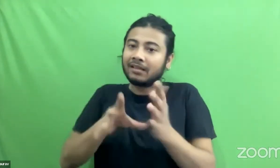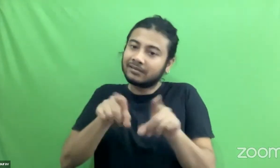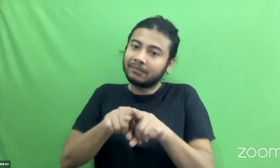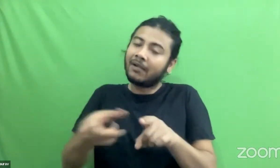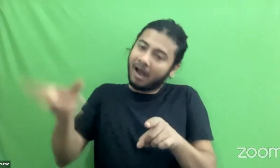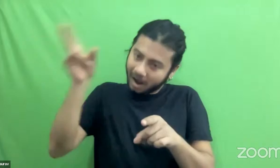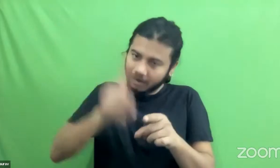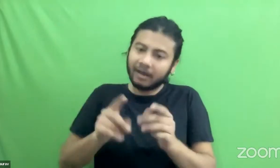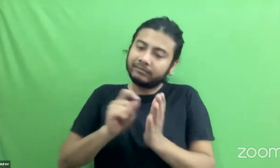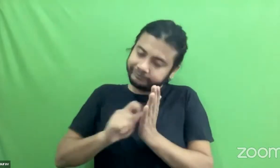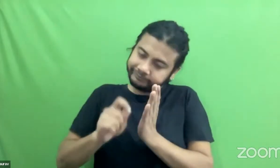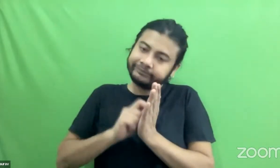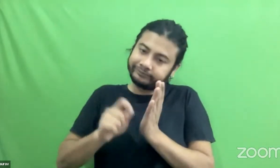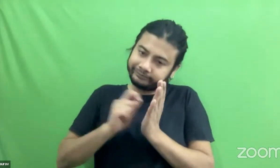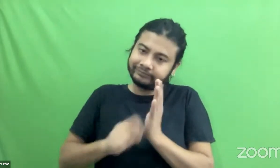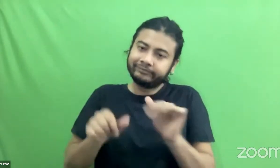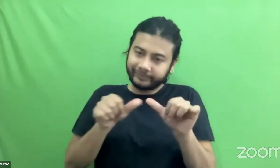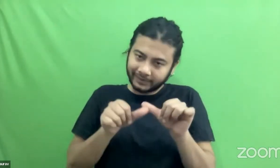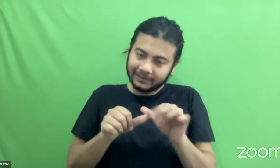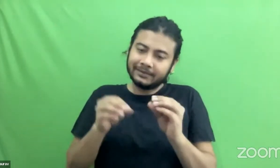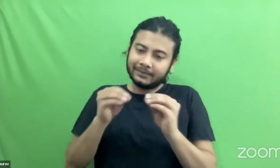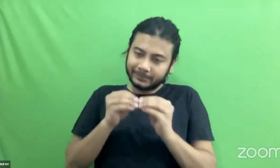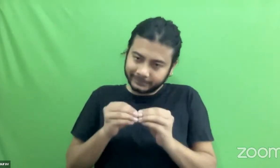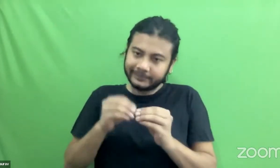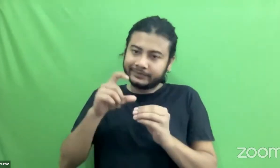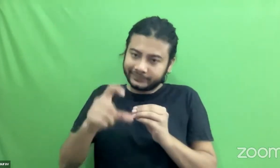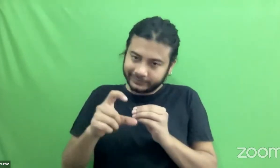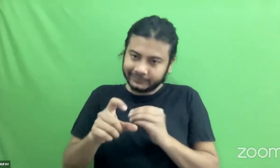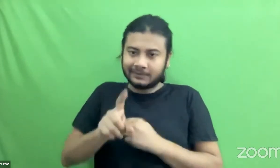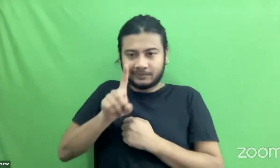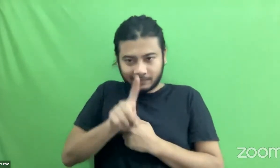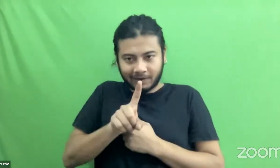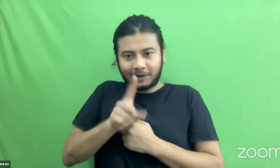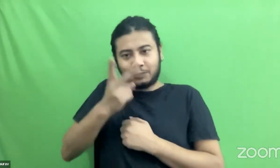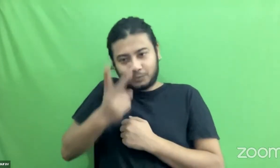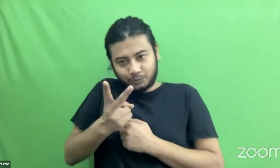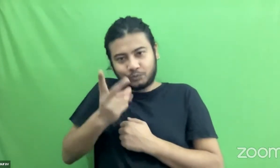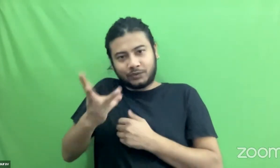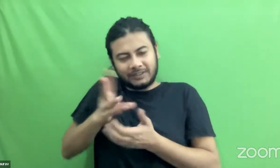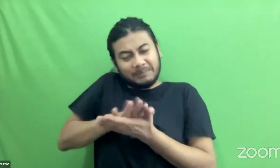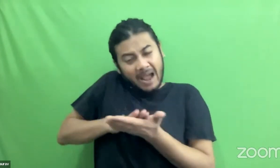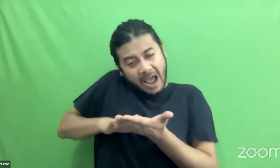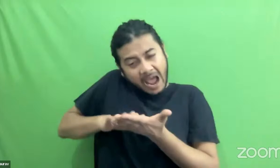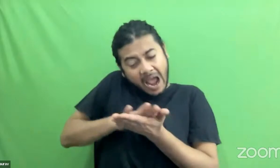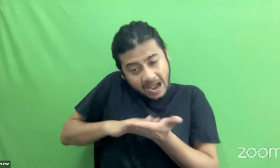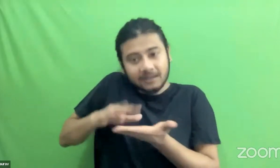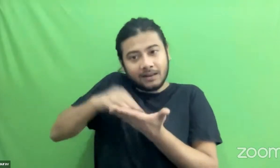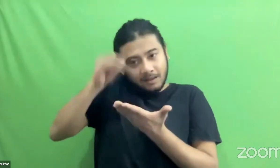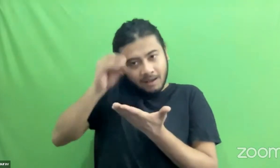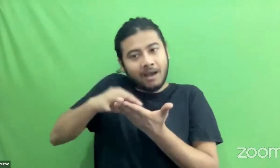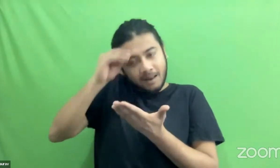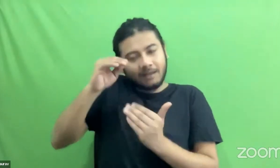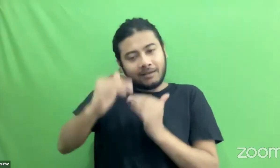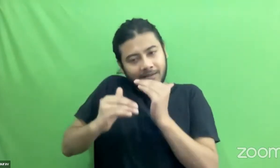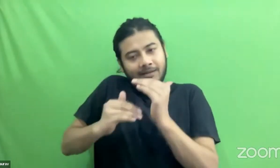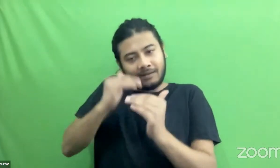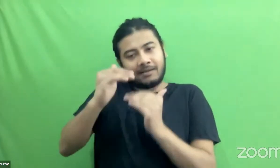whatever balance you have, whatever you have, good things you have done about, serving Krishna or chanting, that